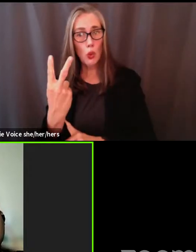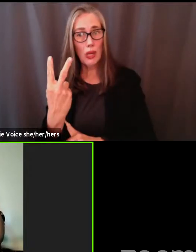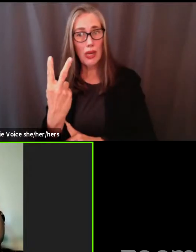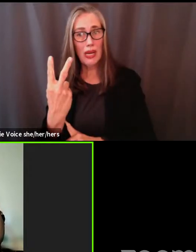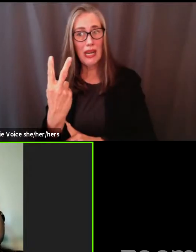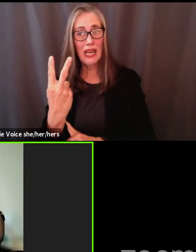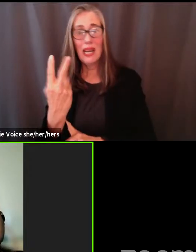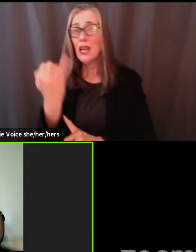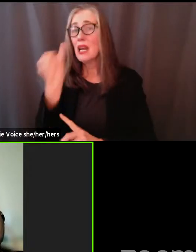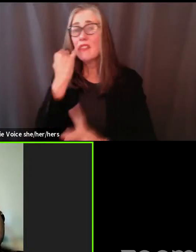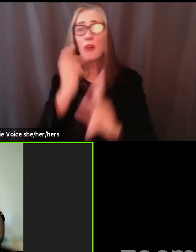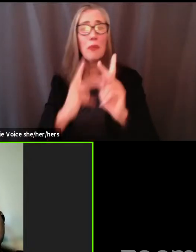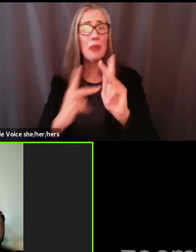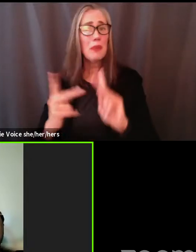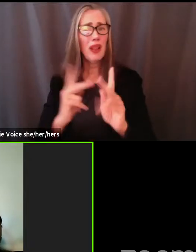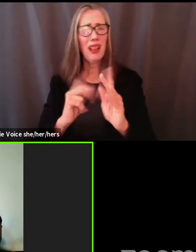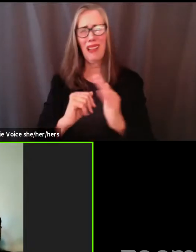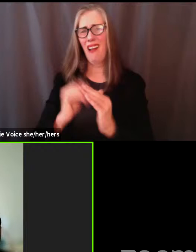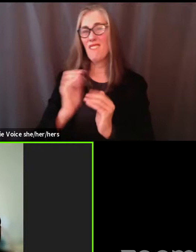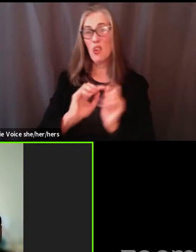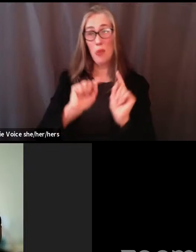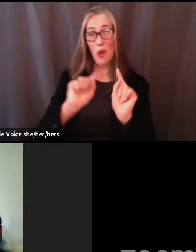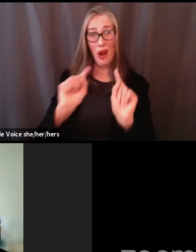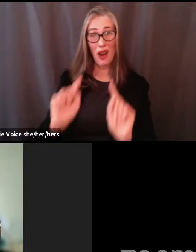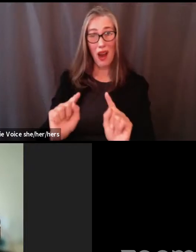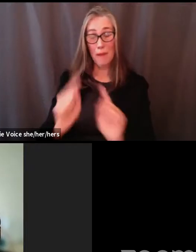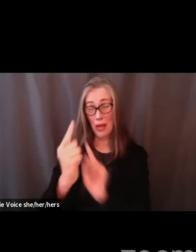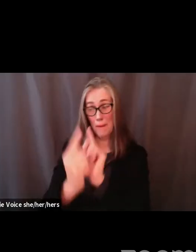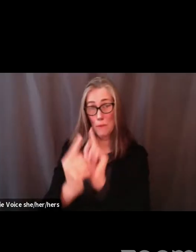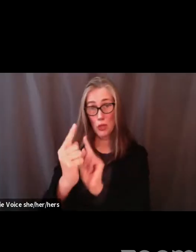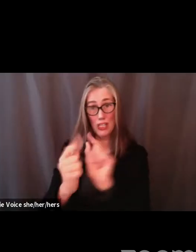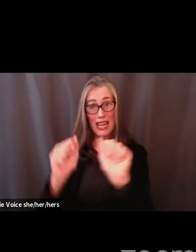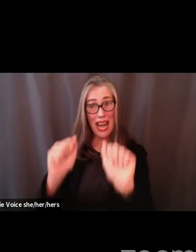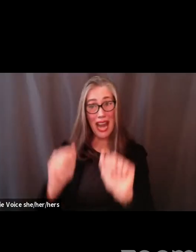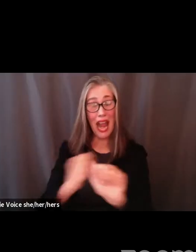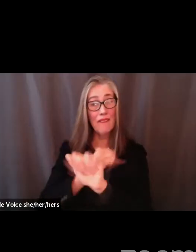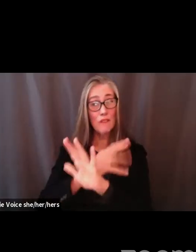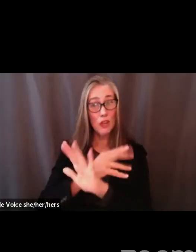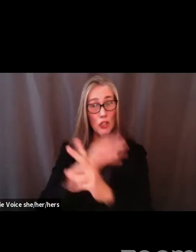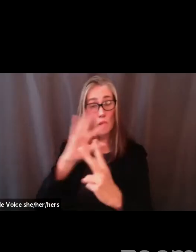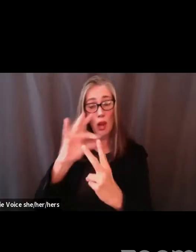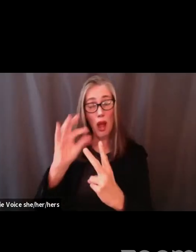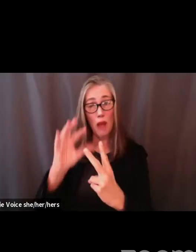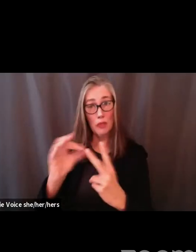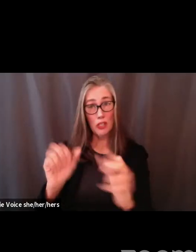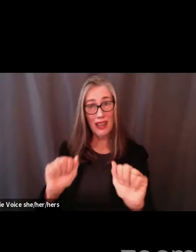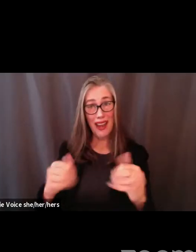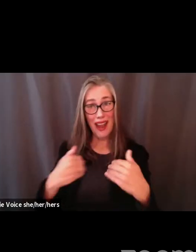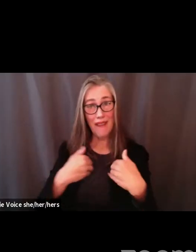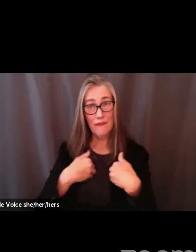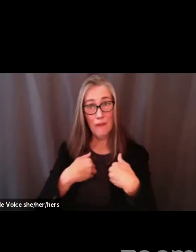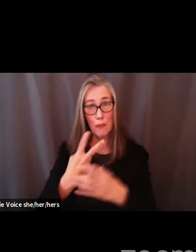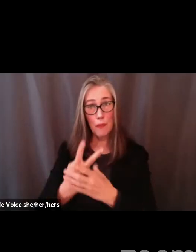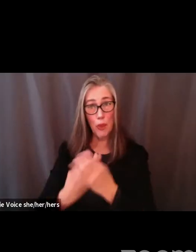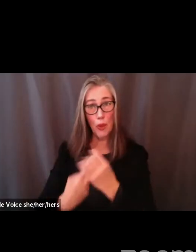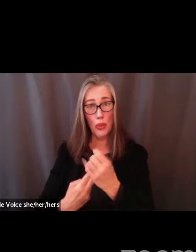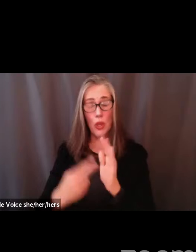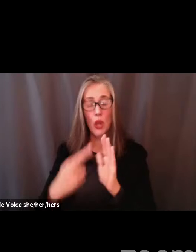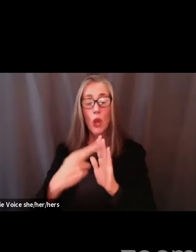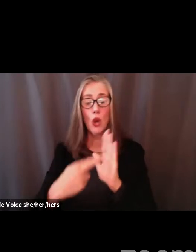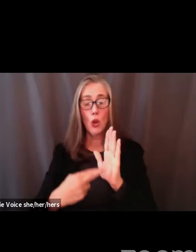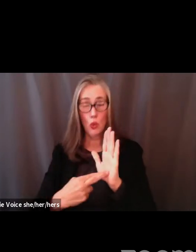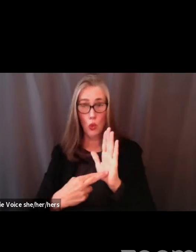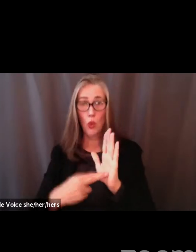feel comfortable attending in person? Thank you. Good questions. The rule 15 would establish a